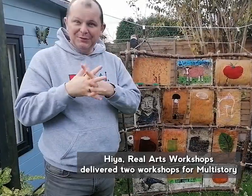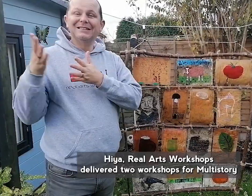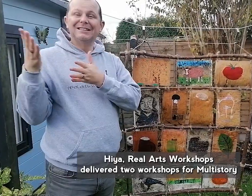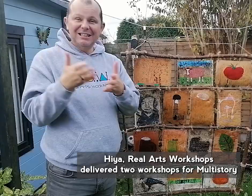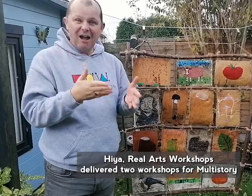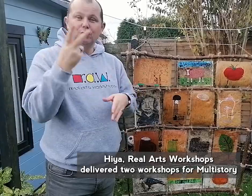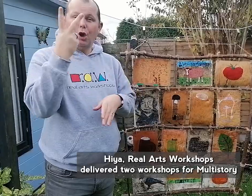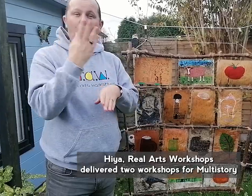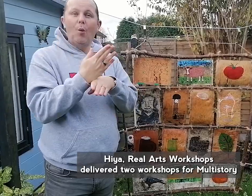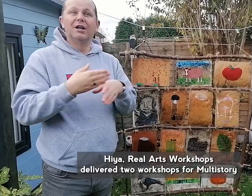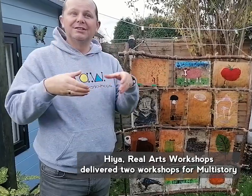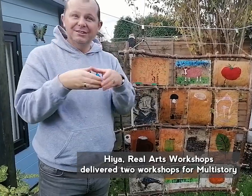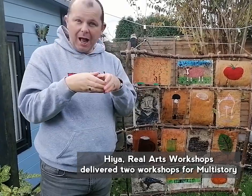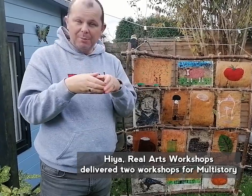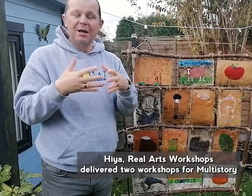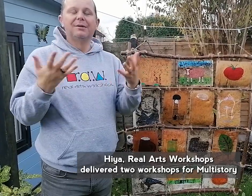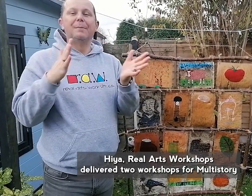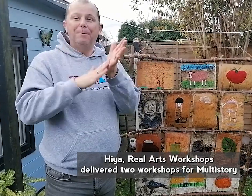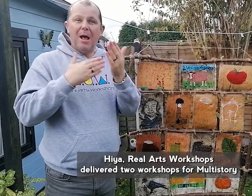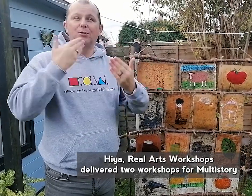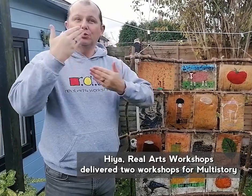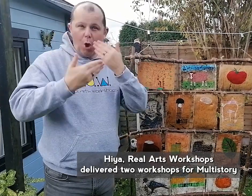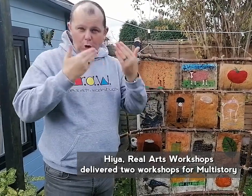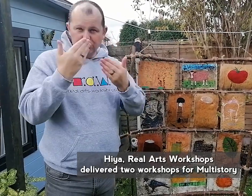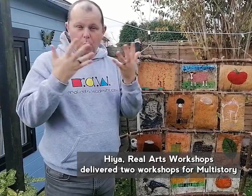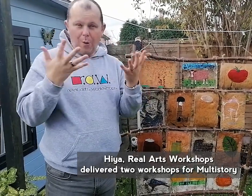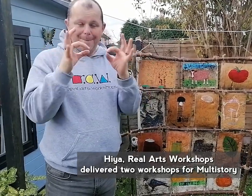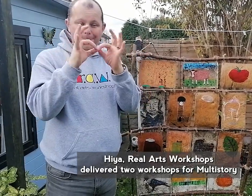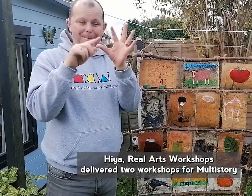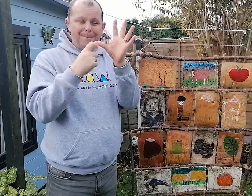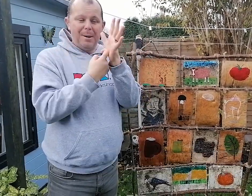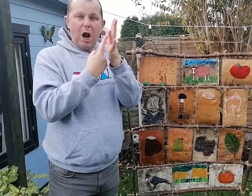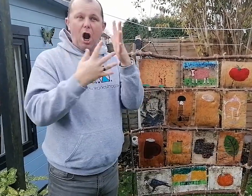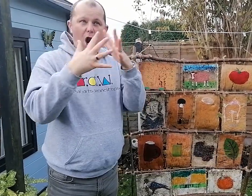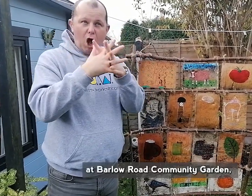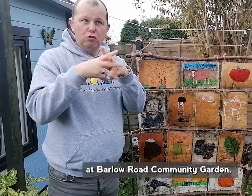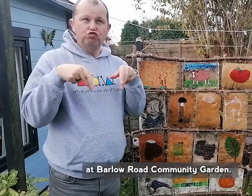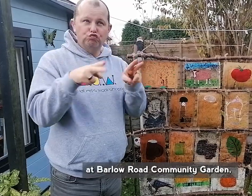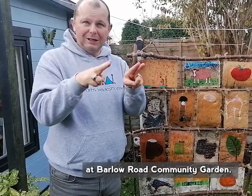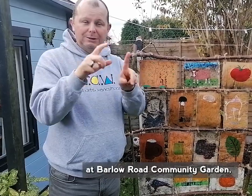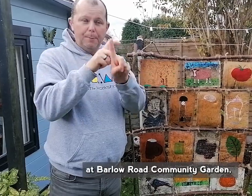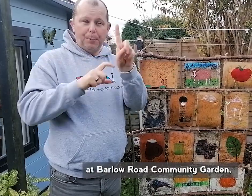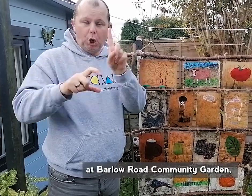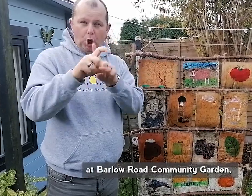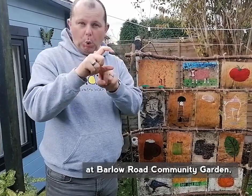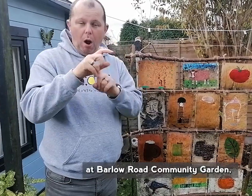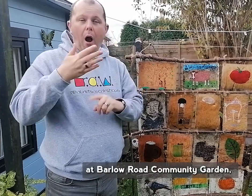Hi, Real Arts Workshops delivered 2 workshops for Multistory at Barlow Road Community